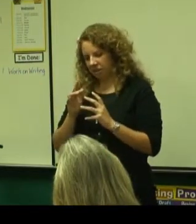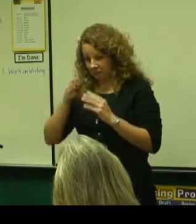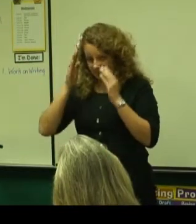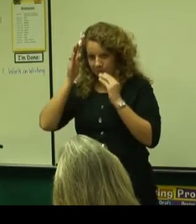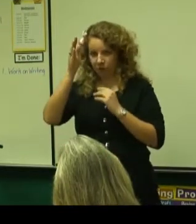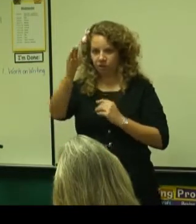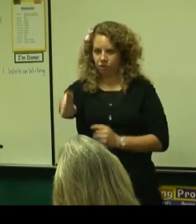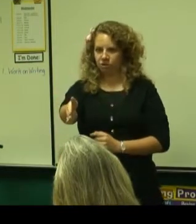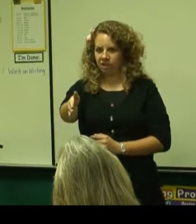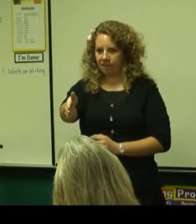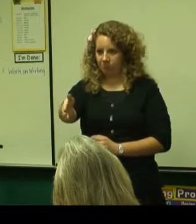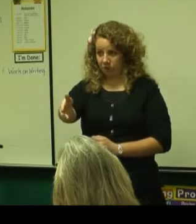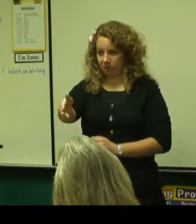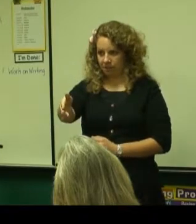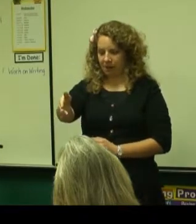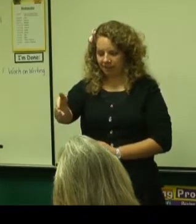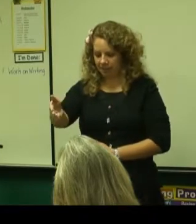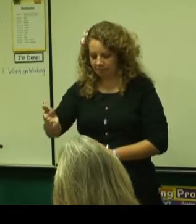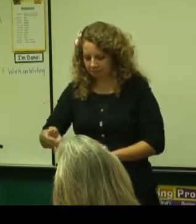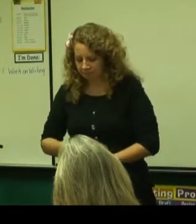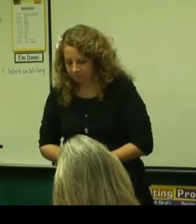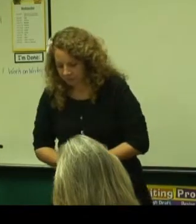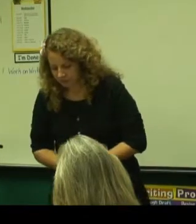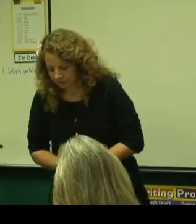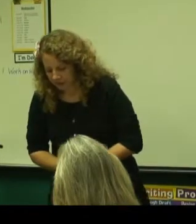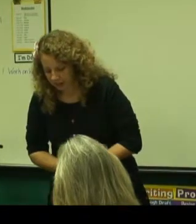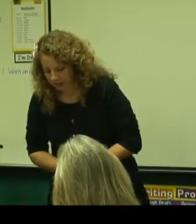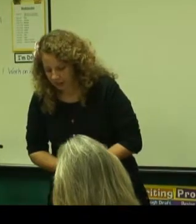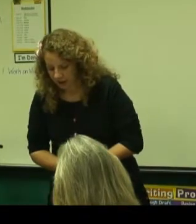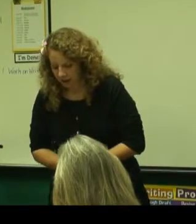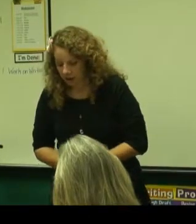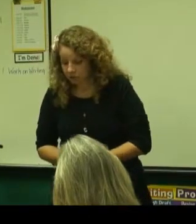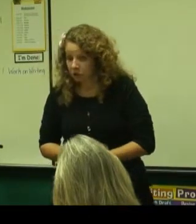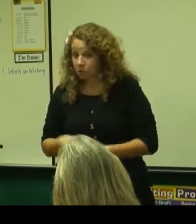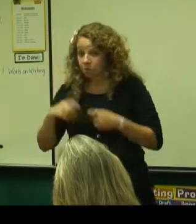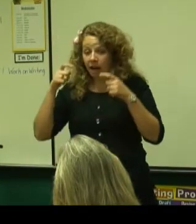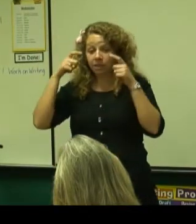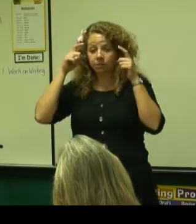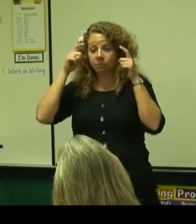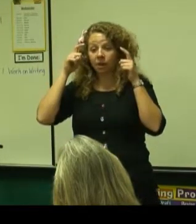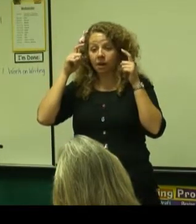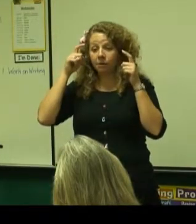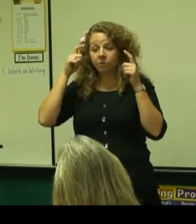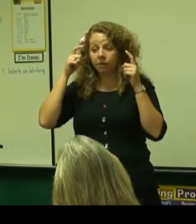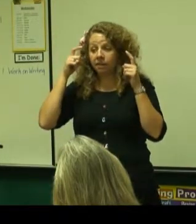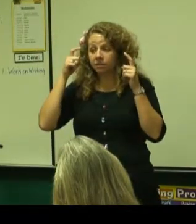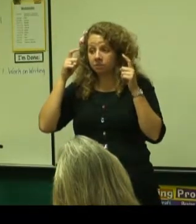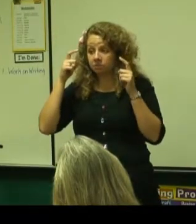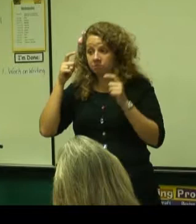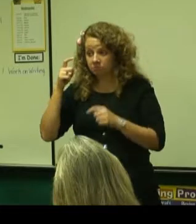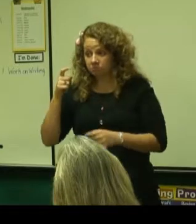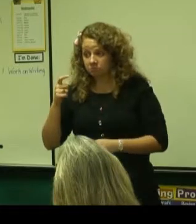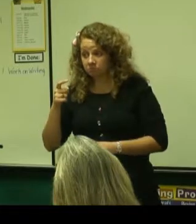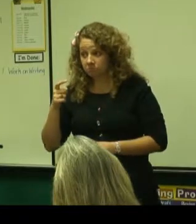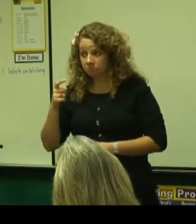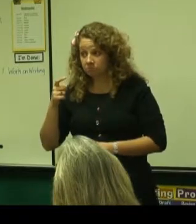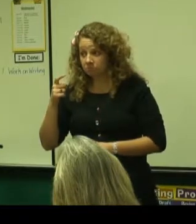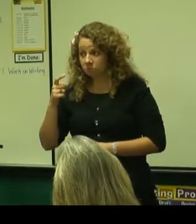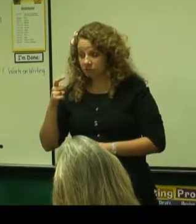hands, I'm looking straight at that person I'm asking. Okay, I also would ask with my eyebrows raised. Just like